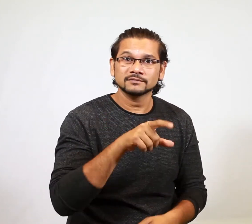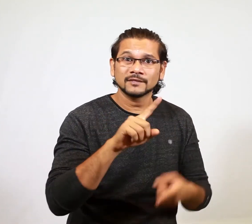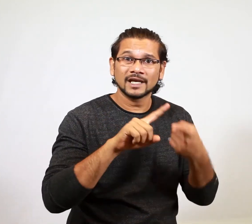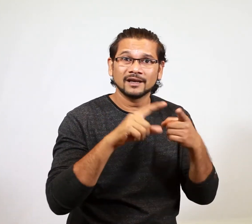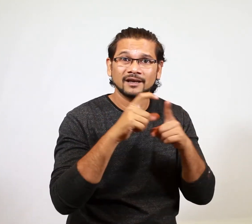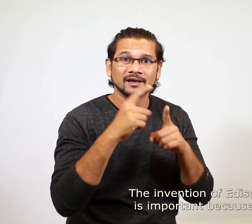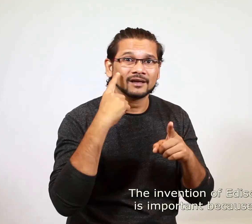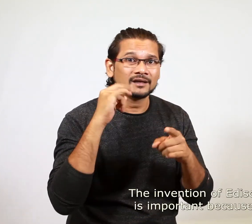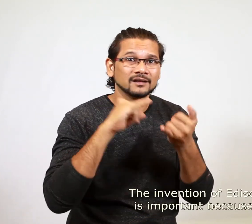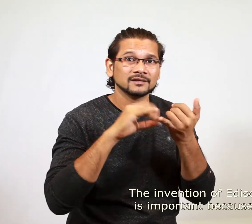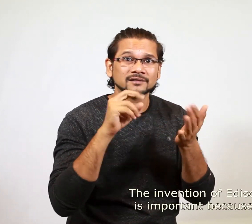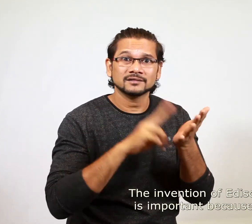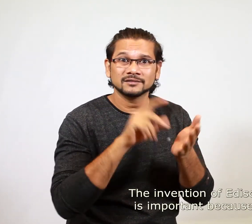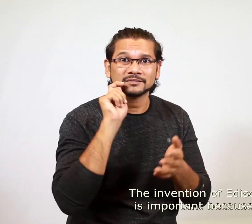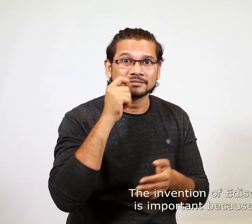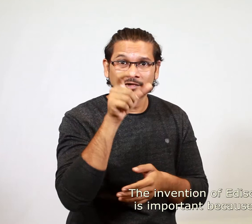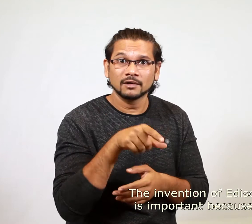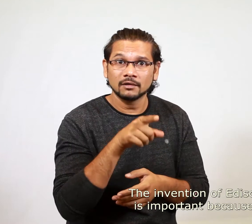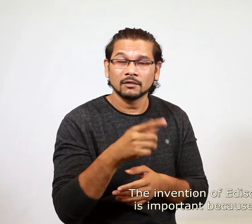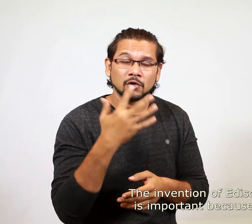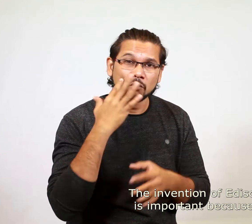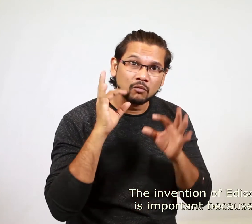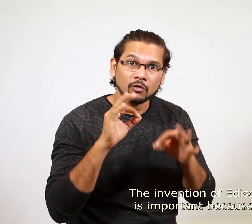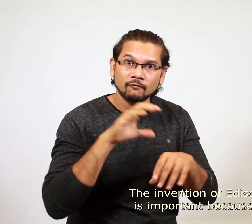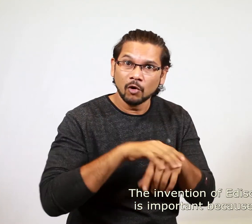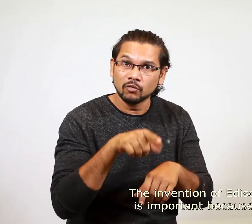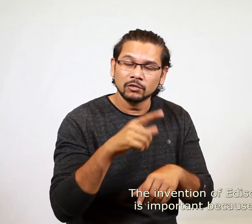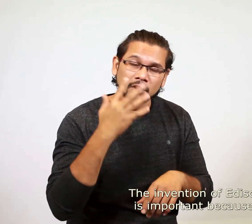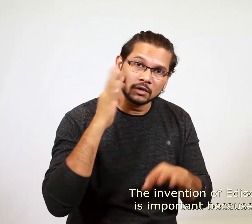The invention by Edison is important because